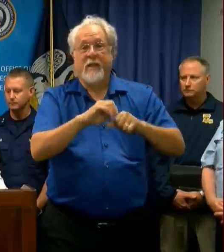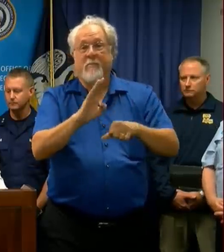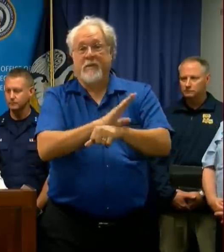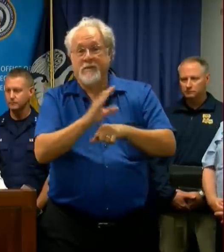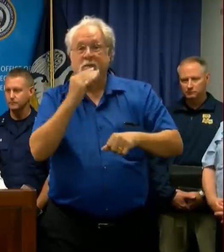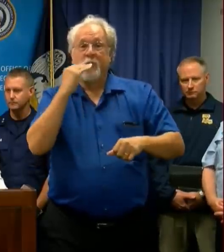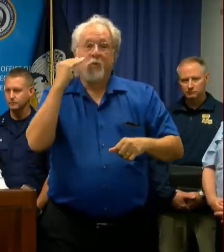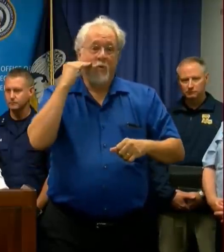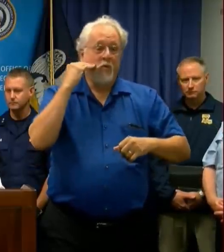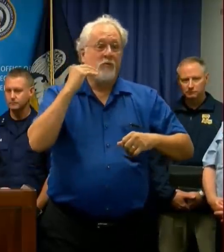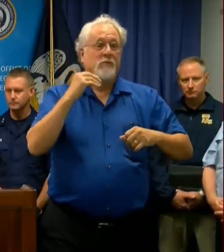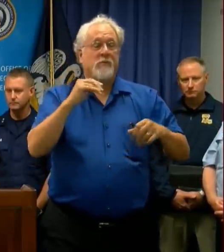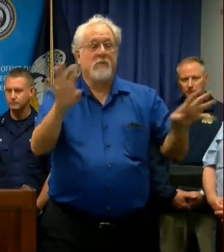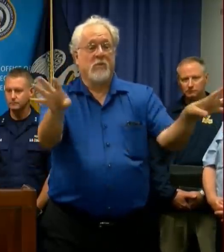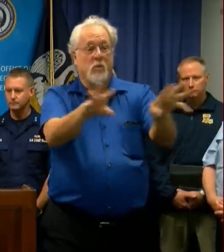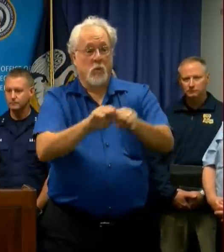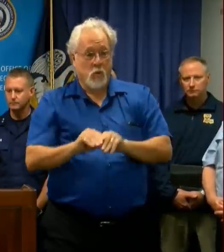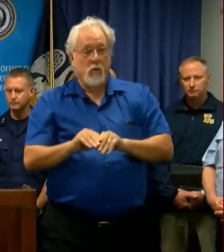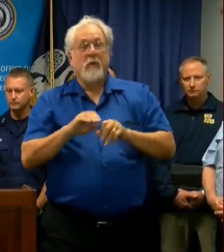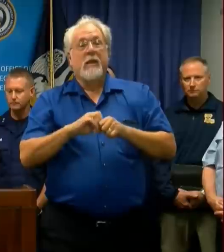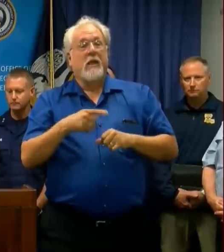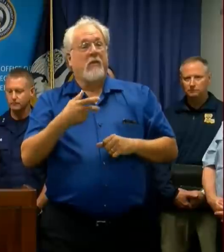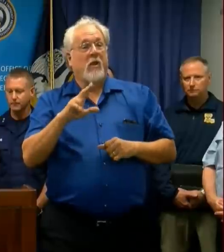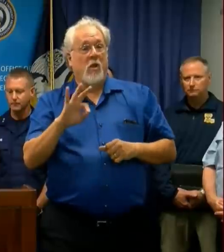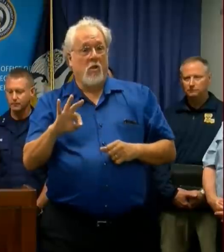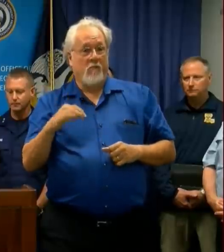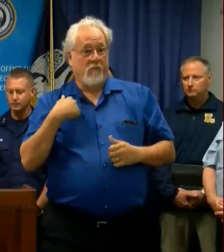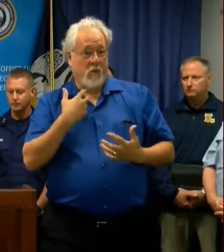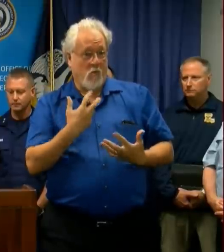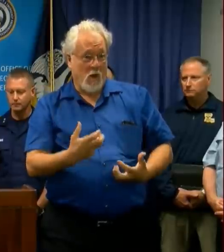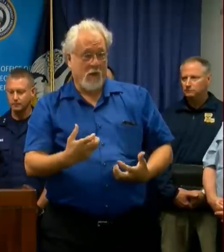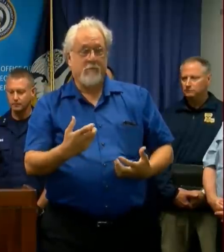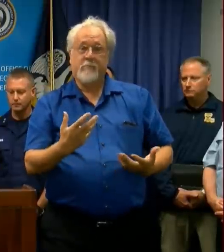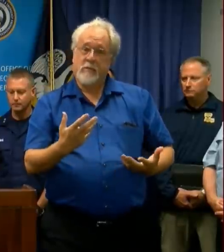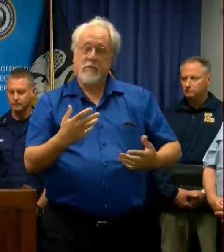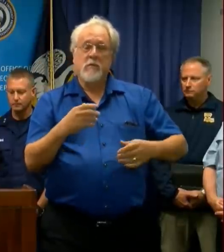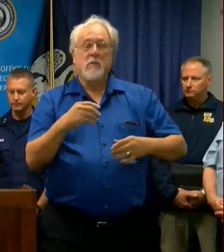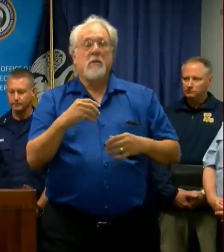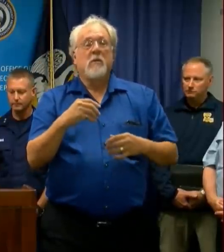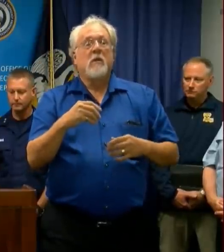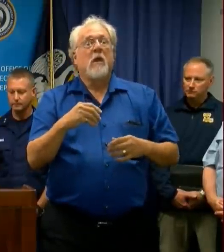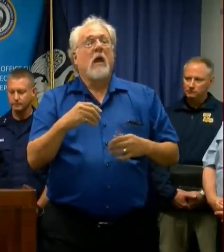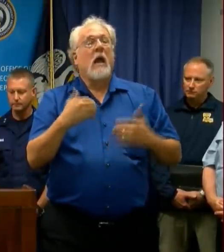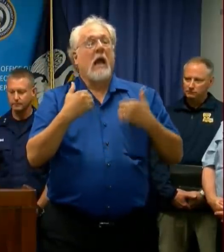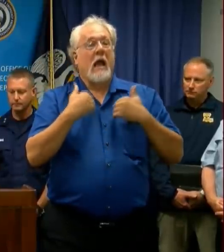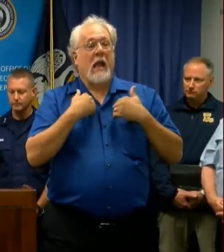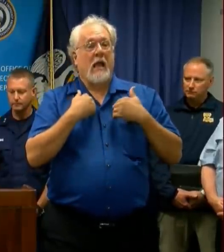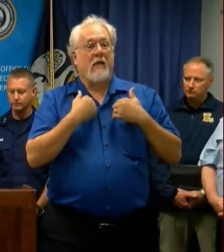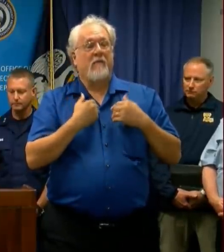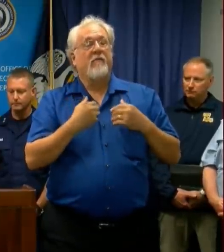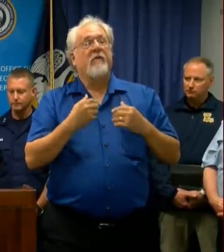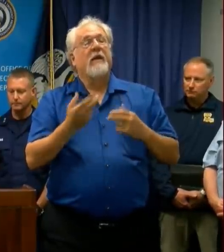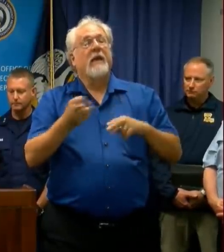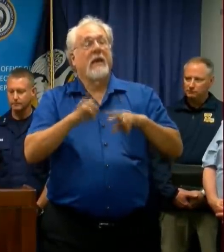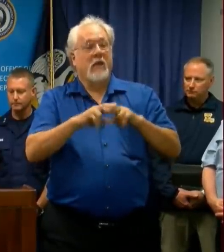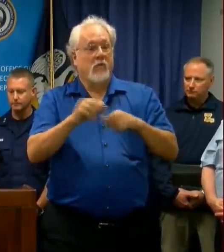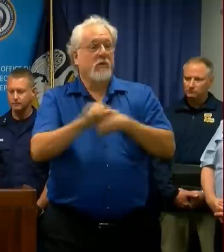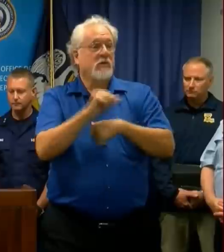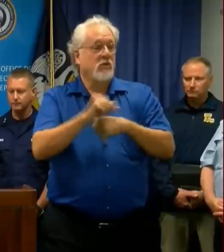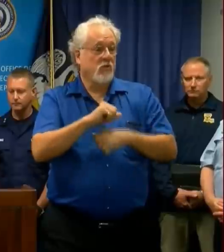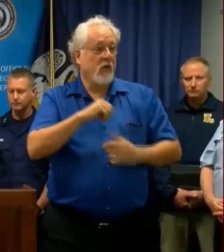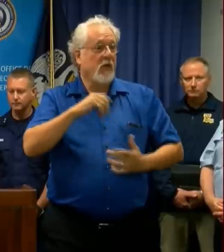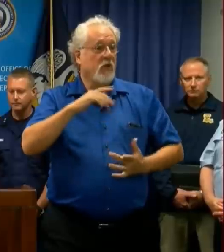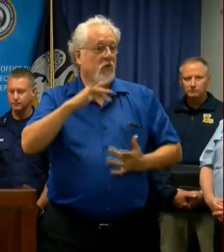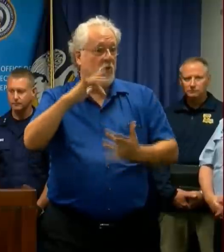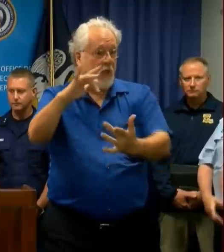and off of their property and into the Gulf where we want it to go. There is an increased threat of tornadoes, as I mentioned,